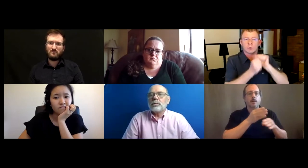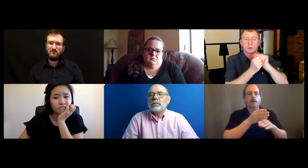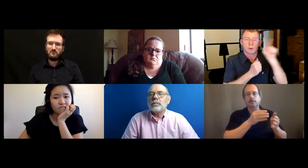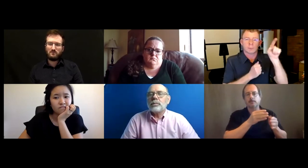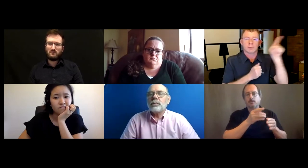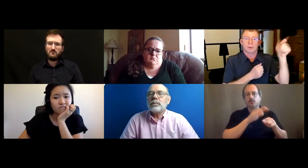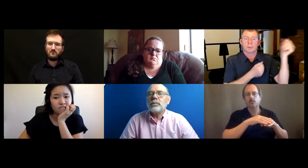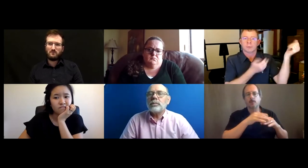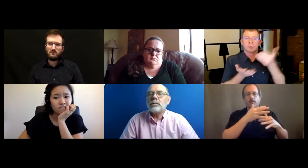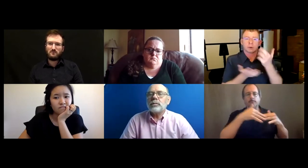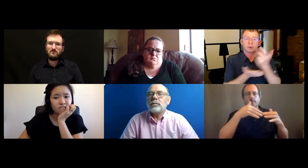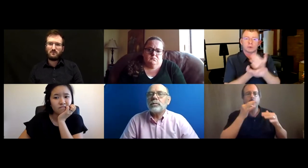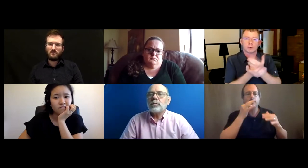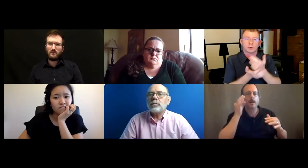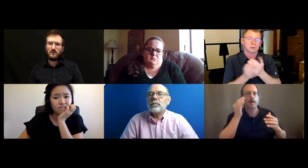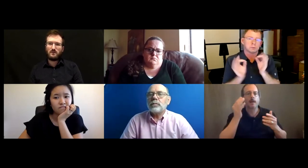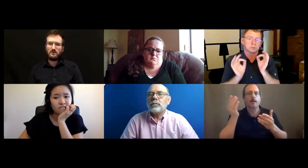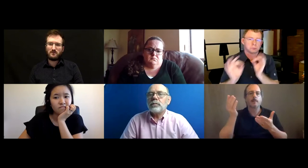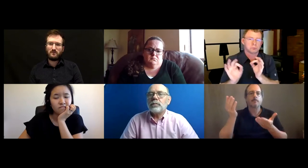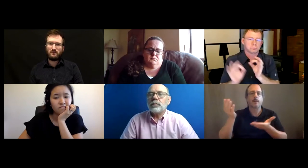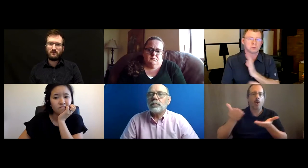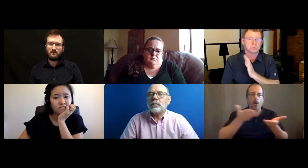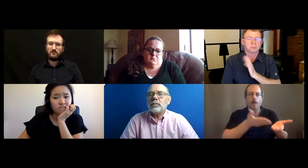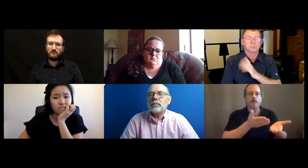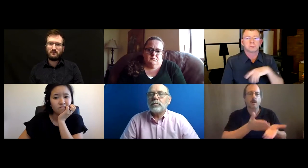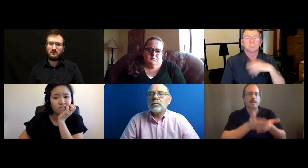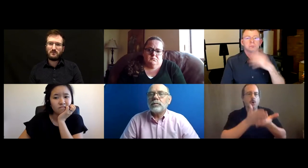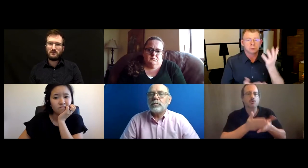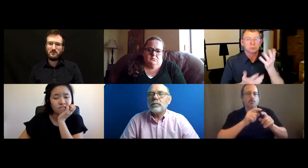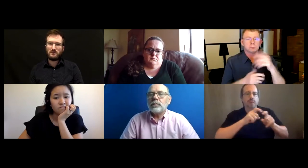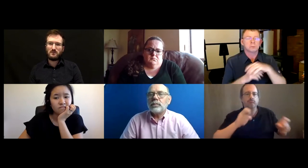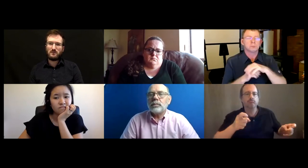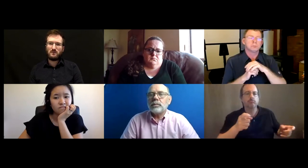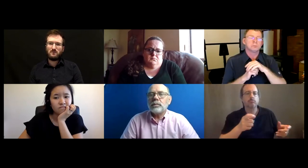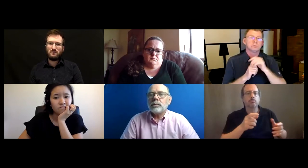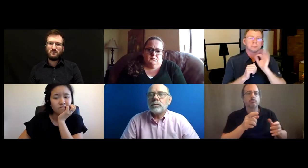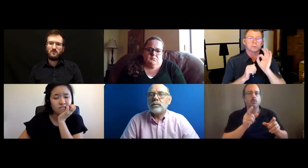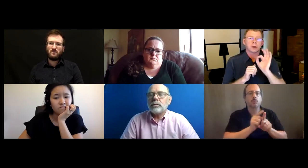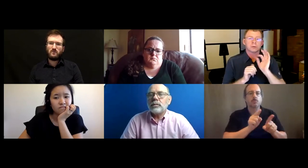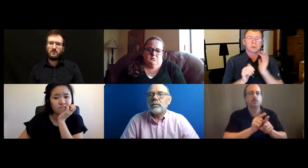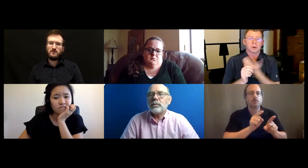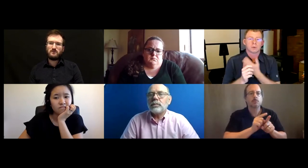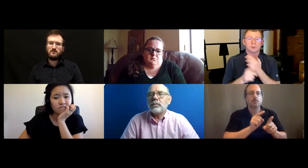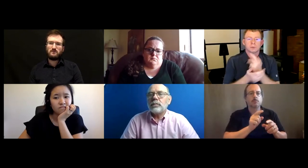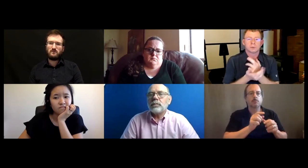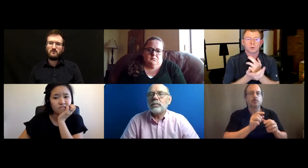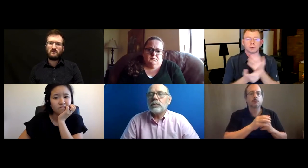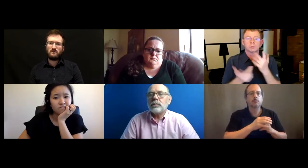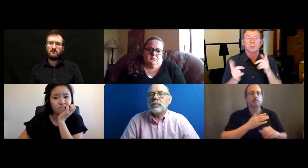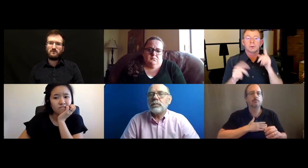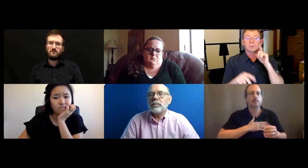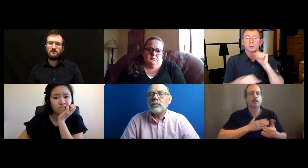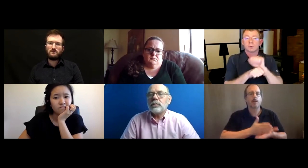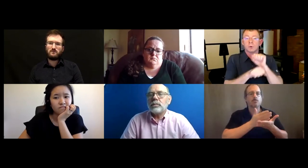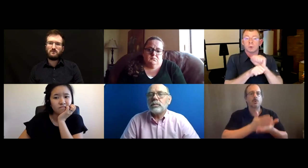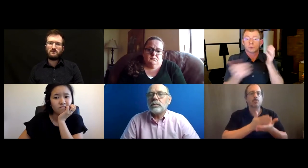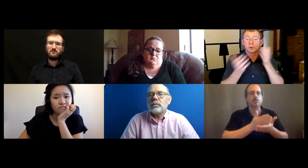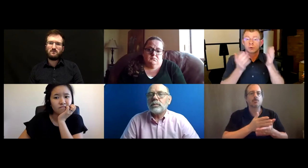Learning Services, through Mohawk College. They provide the appropriate resources so that we can serve our students.